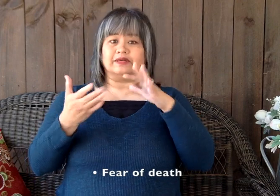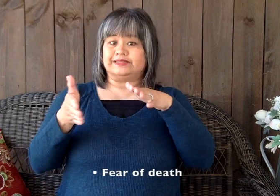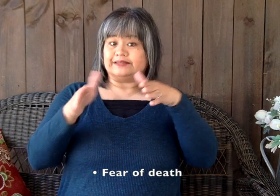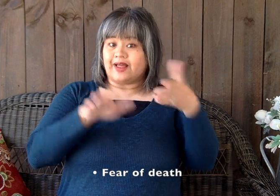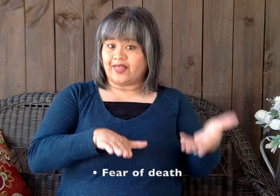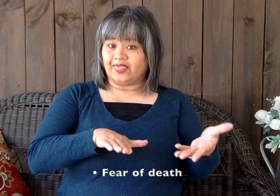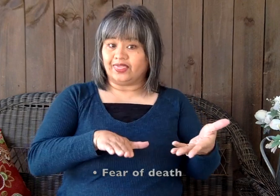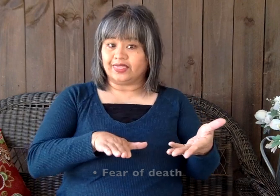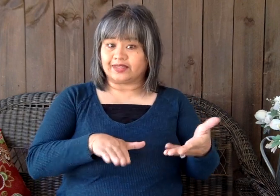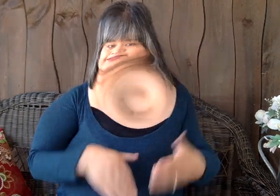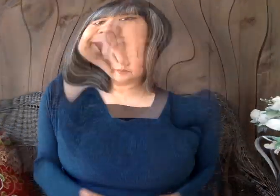fear of death.